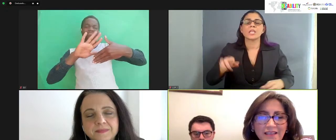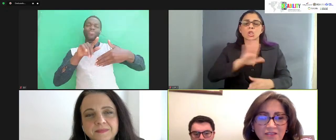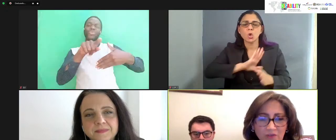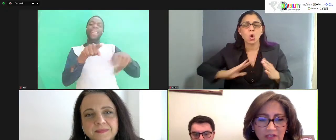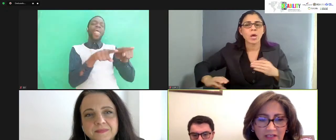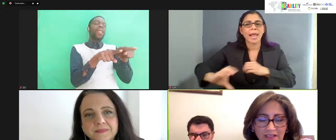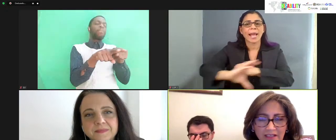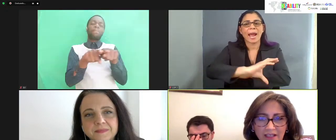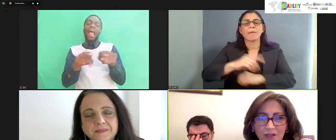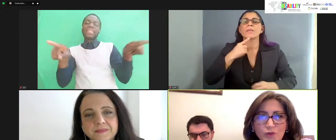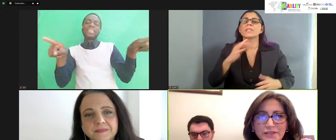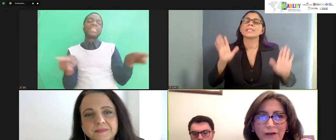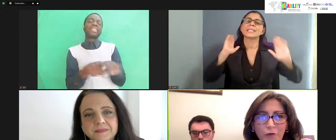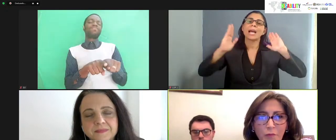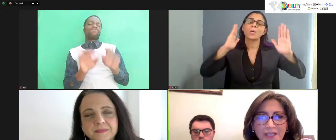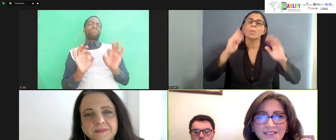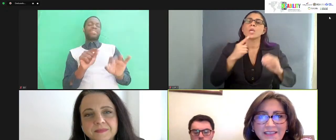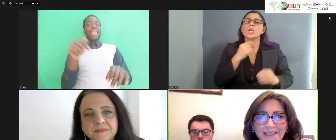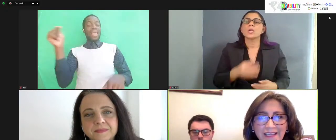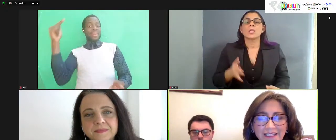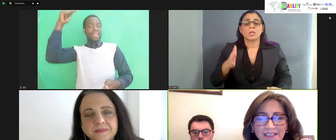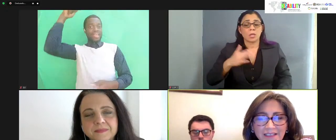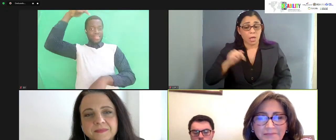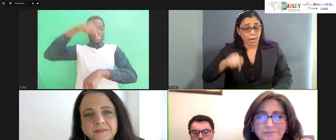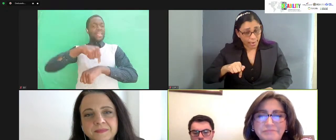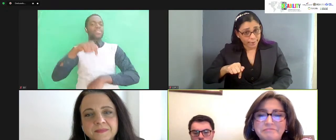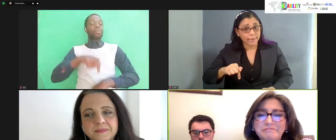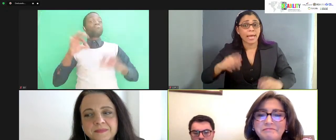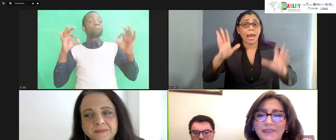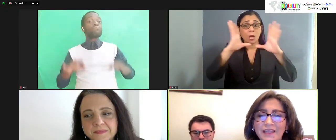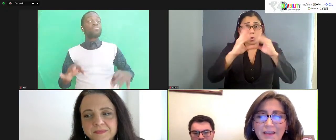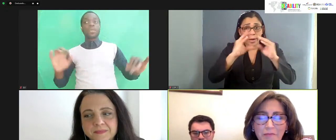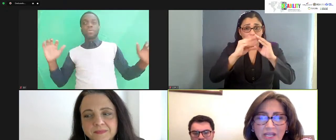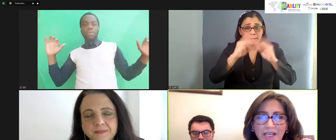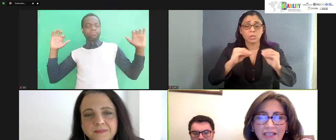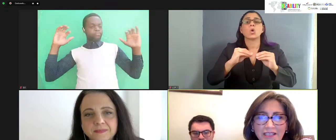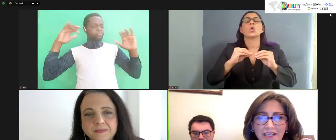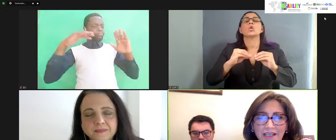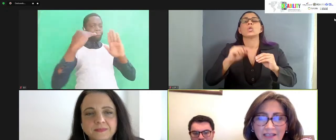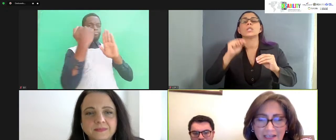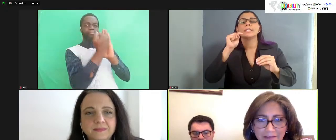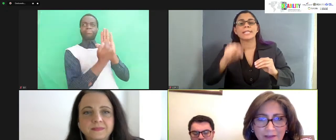latin america and the caribbean in this historical date or satellite